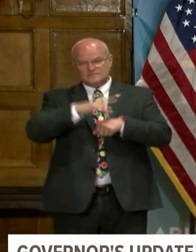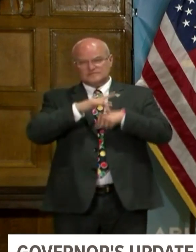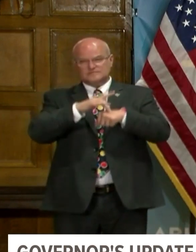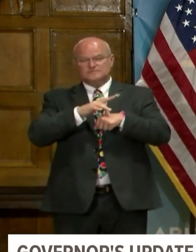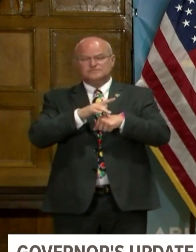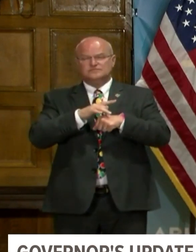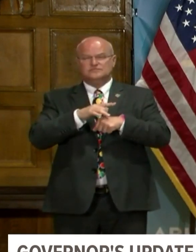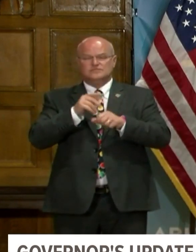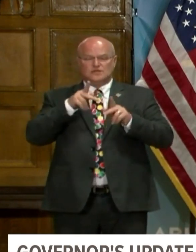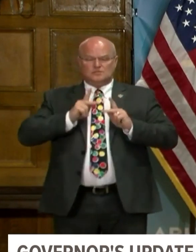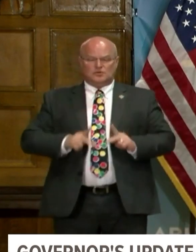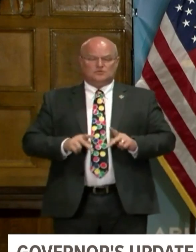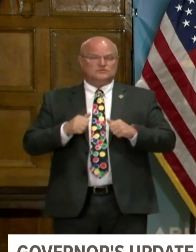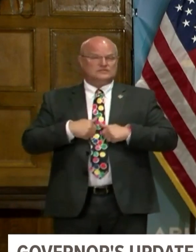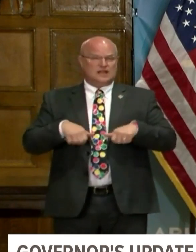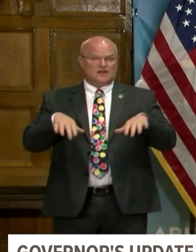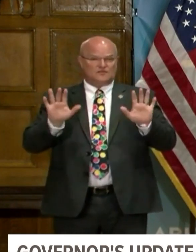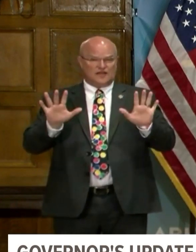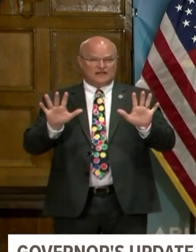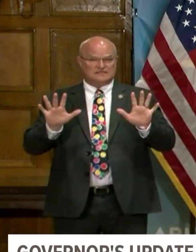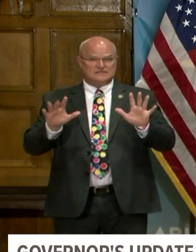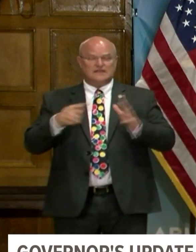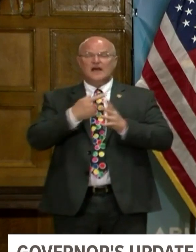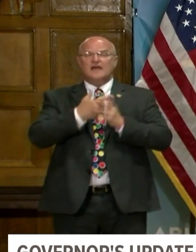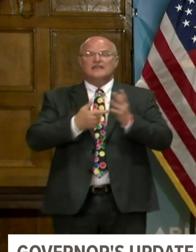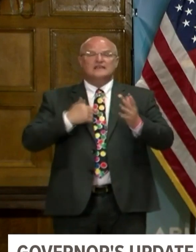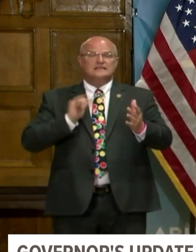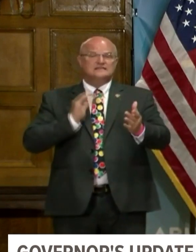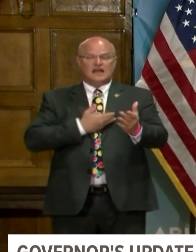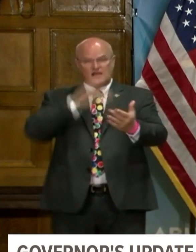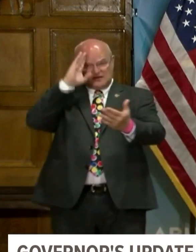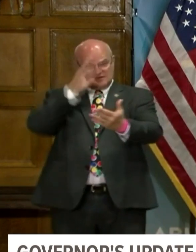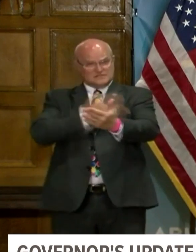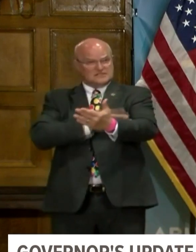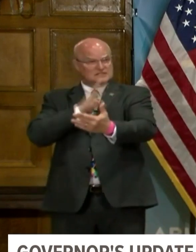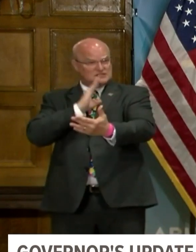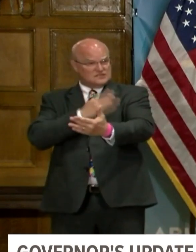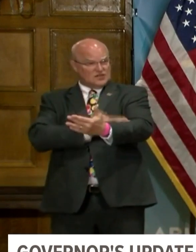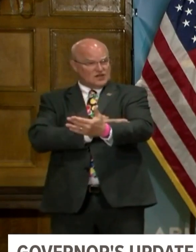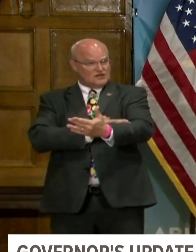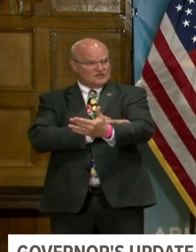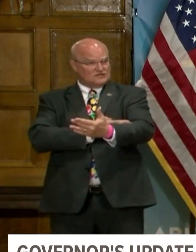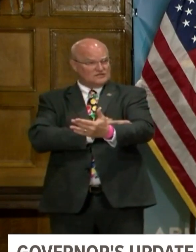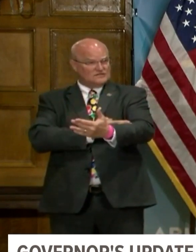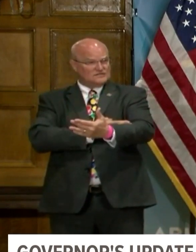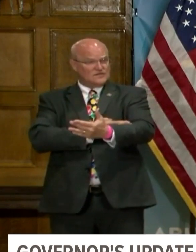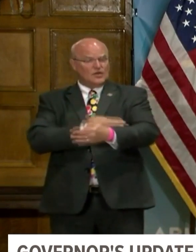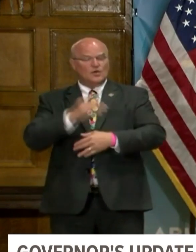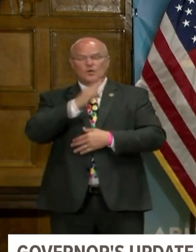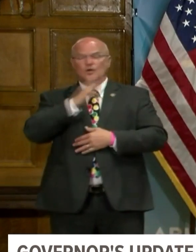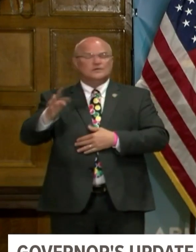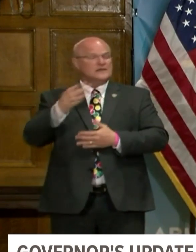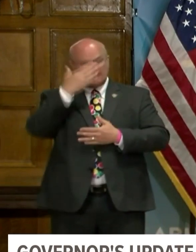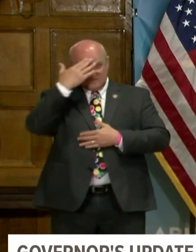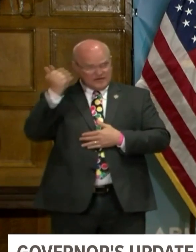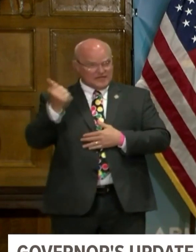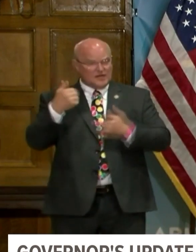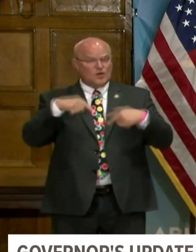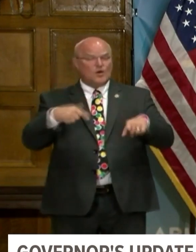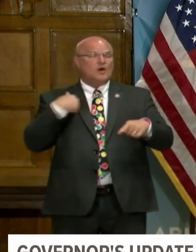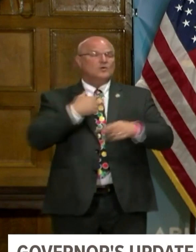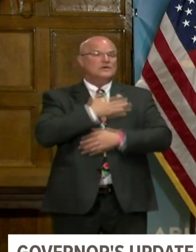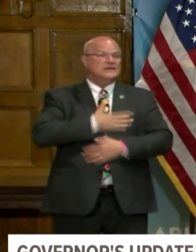personal sacrifices. Of these, our sons and daughters. We are compelled to never forget while